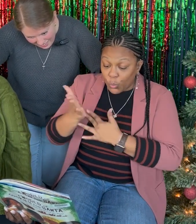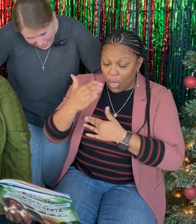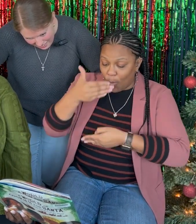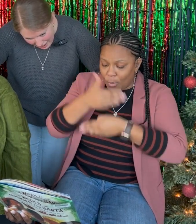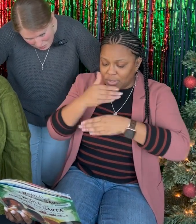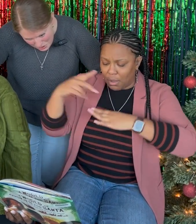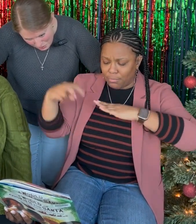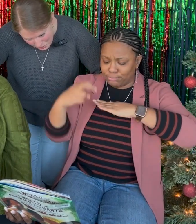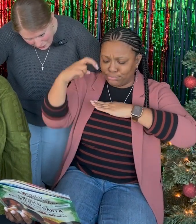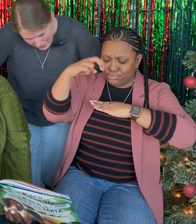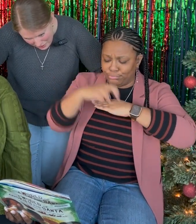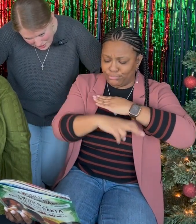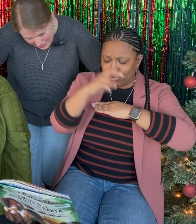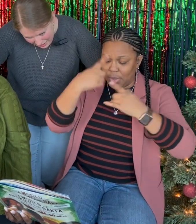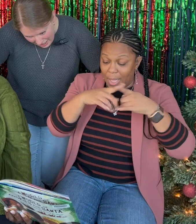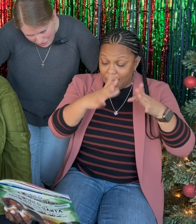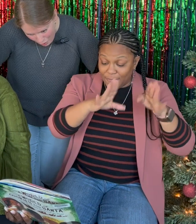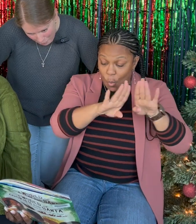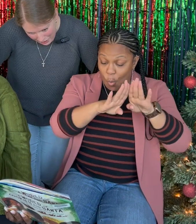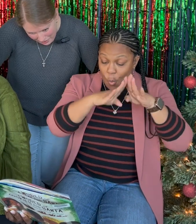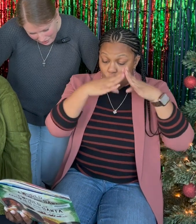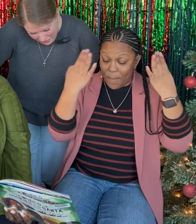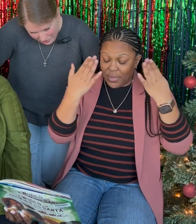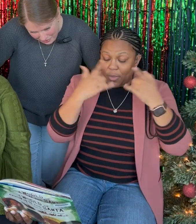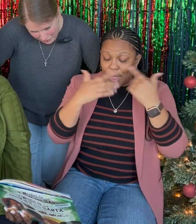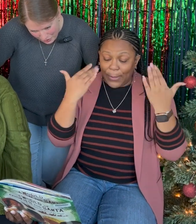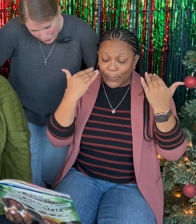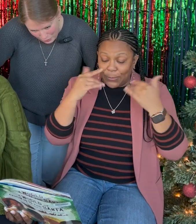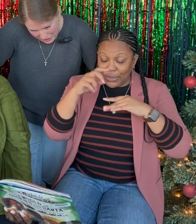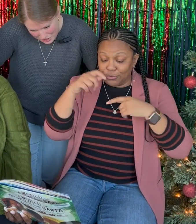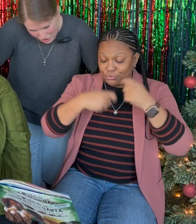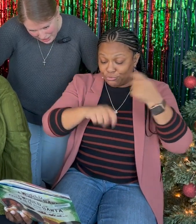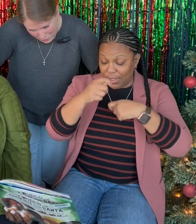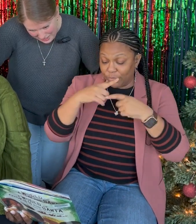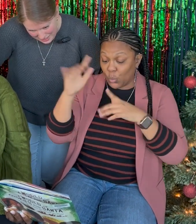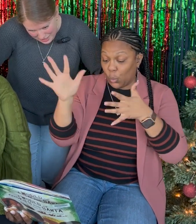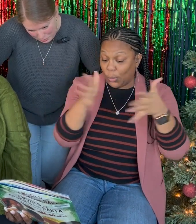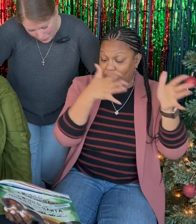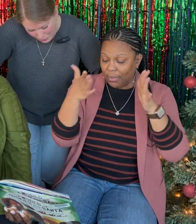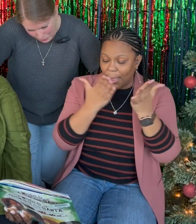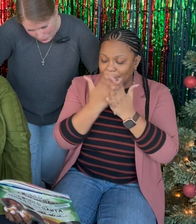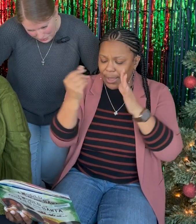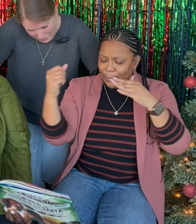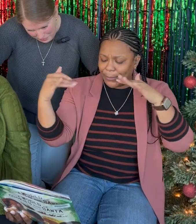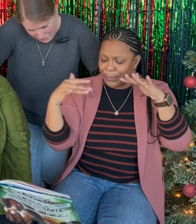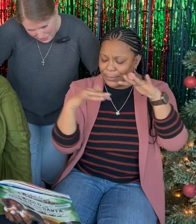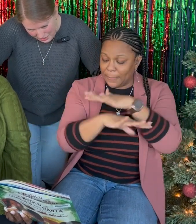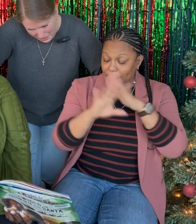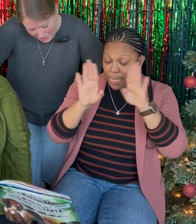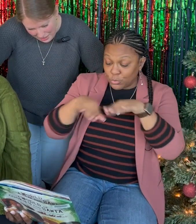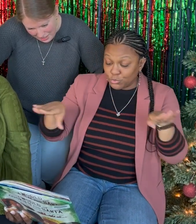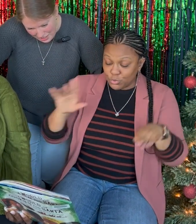Kanaloka comes through the windows that are left open for the cooling trade winds to blow through.